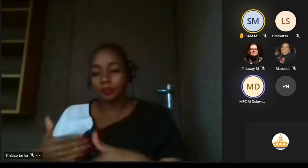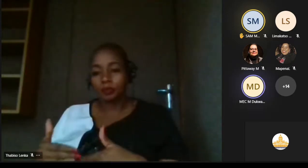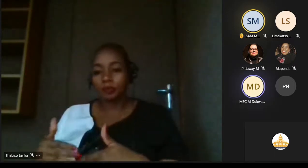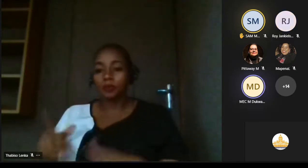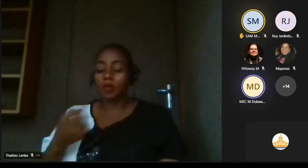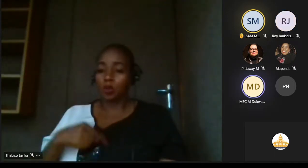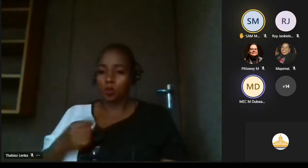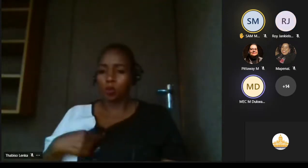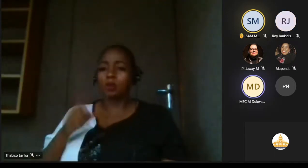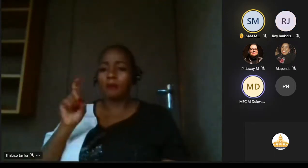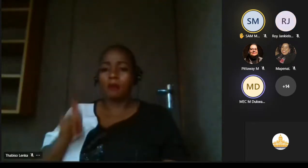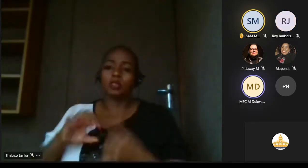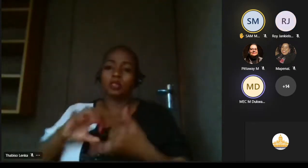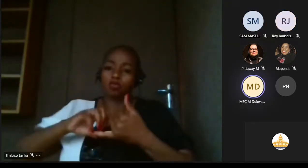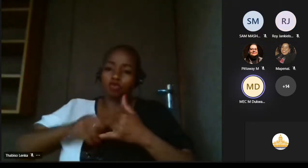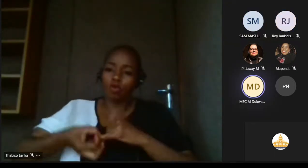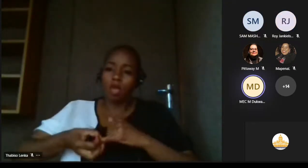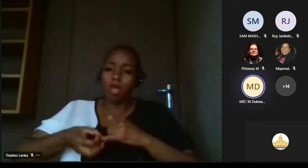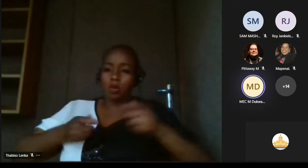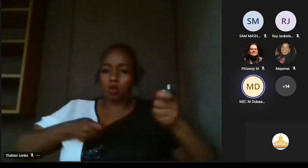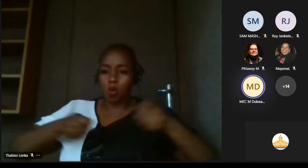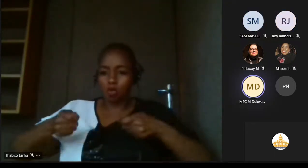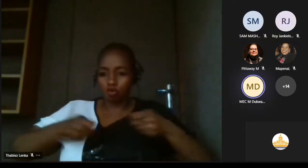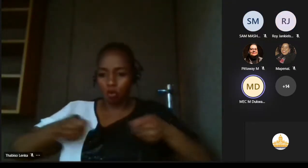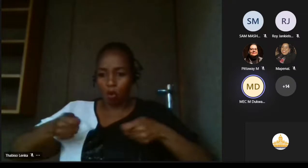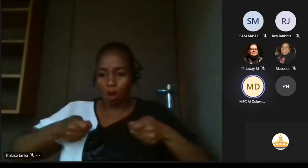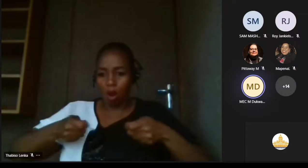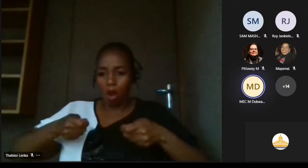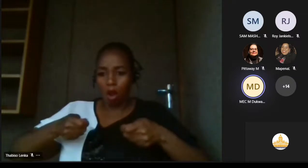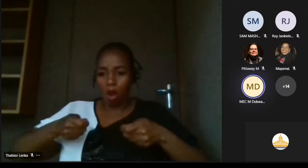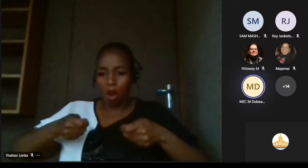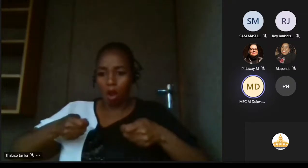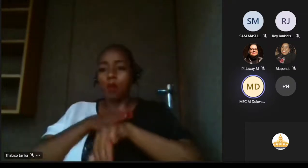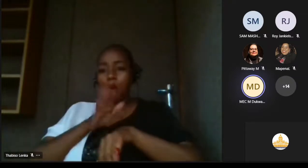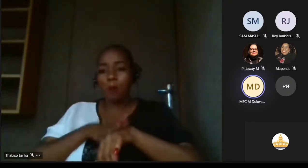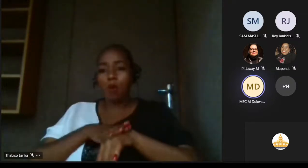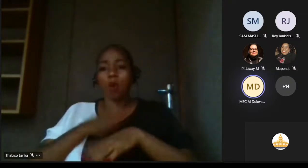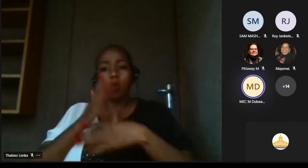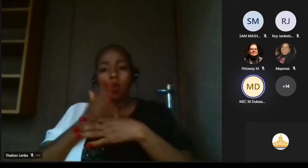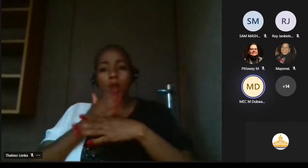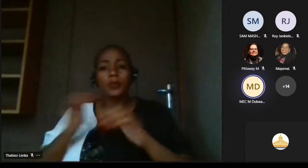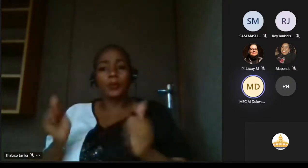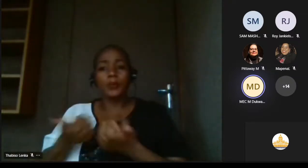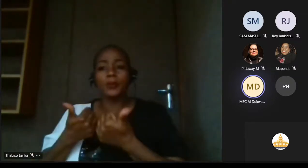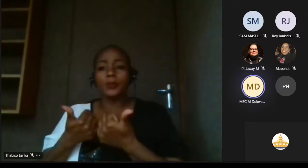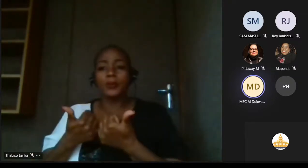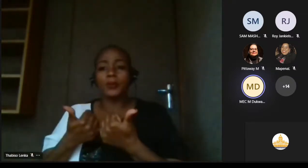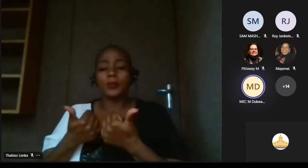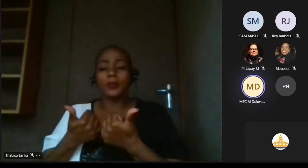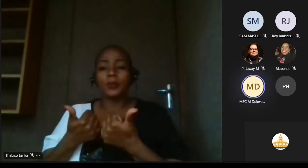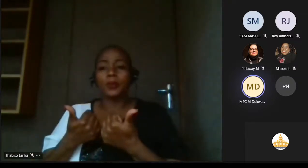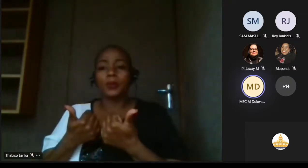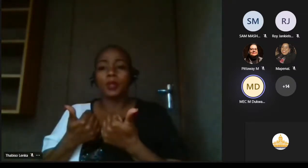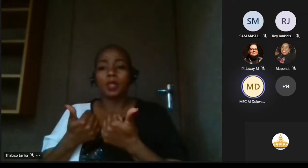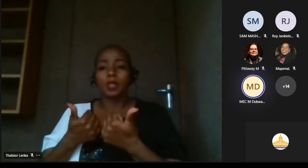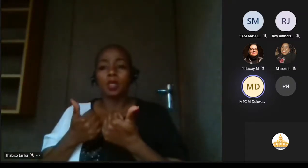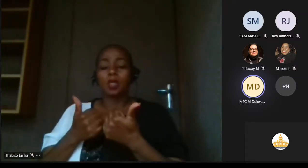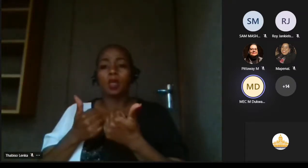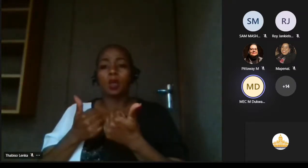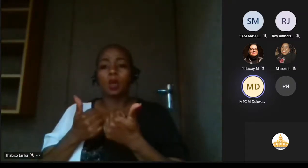invest in preventative controls, which are more effective than dealing with the impact of